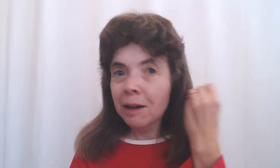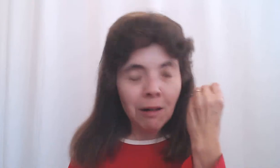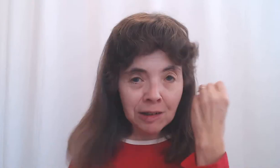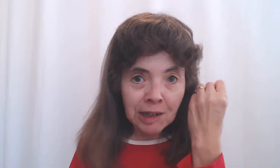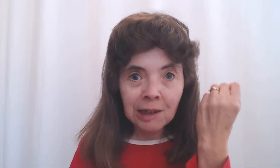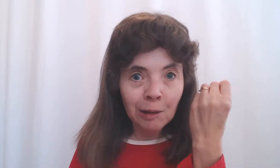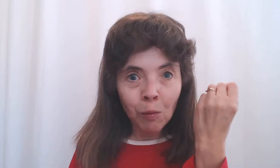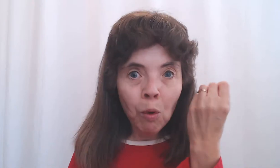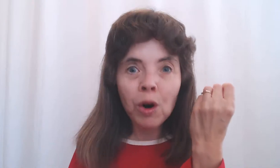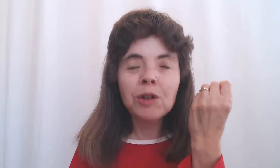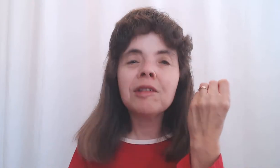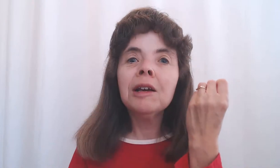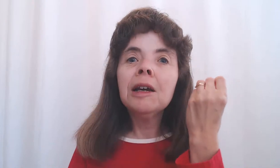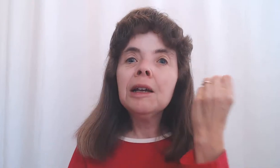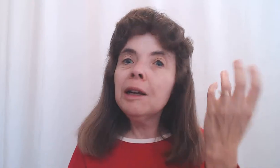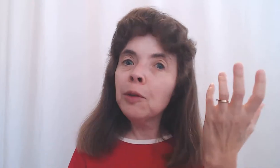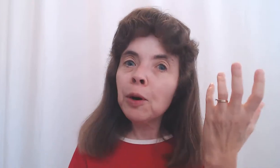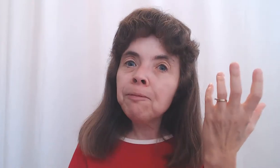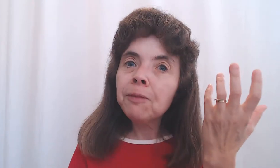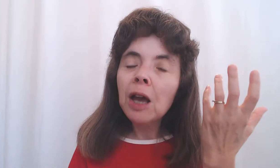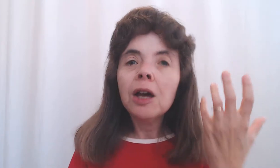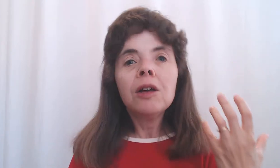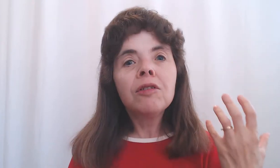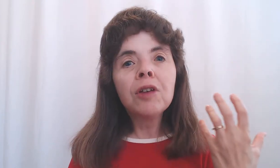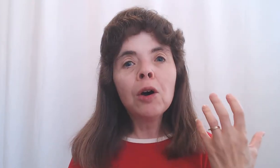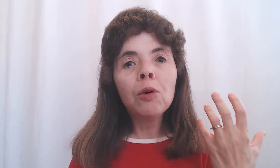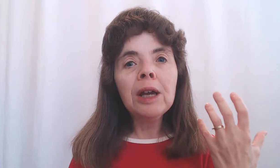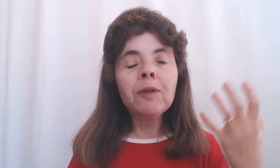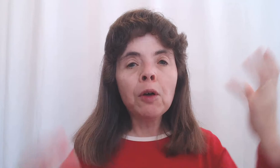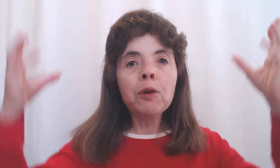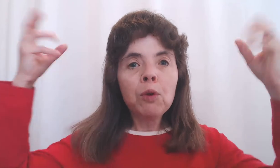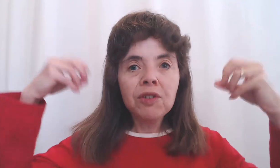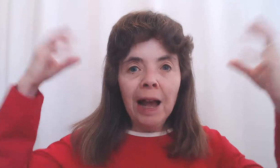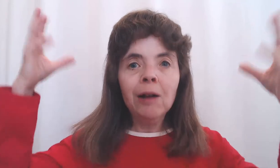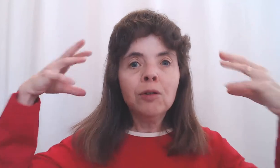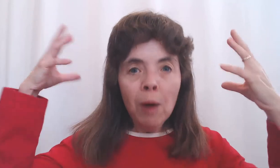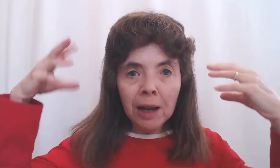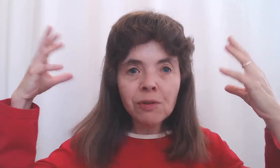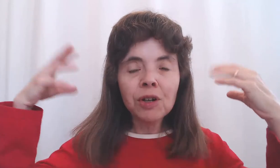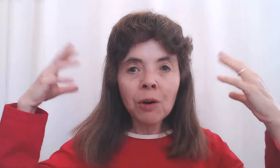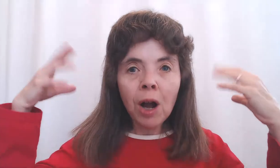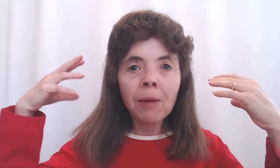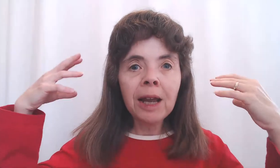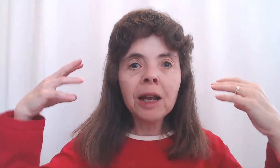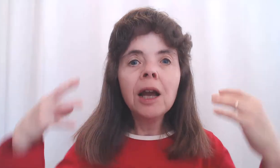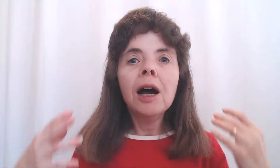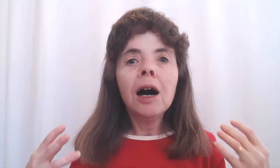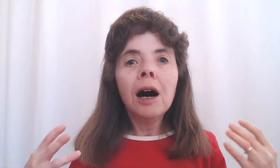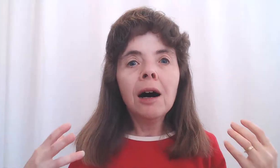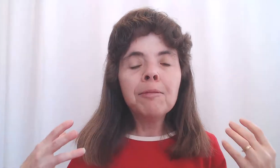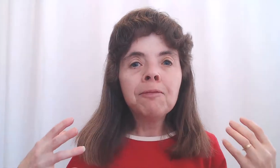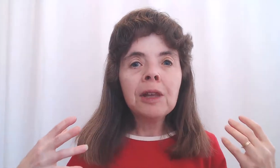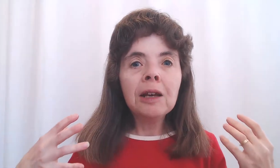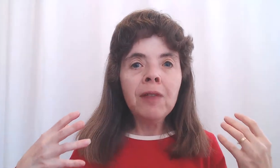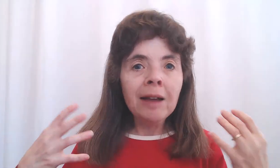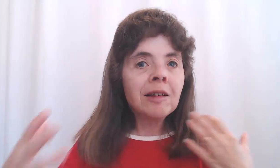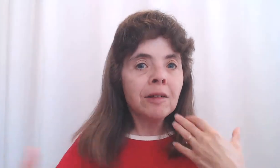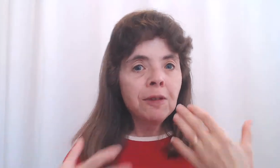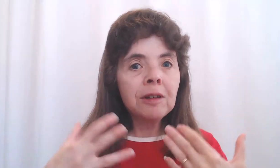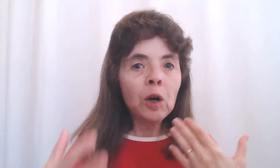hear articulate words either. So even though there were sound waves, you know, coming, and in that sense, a physical